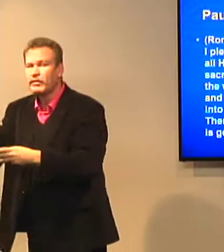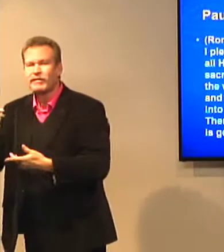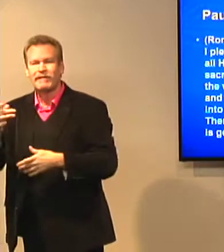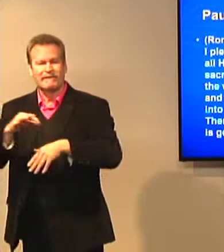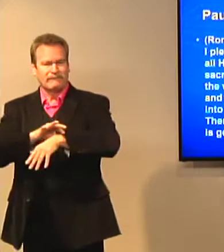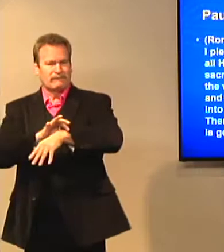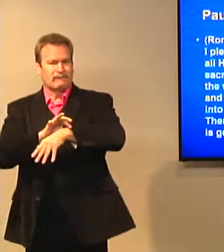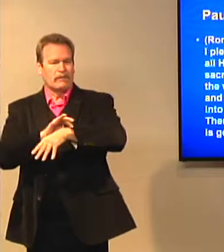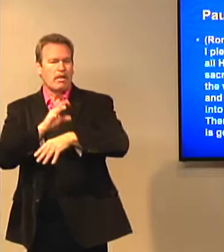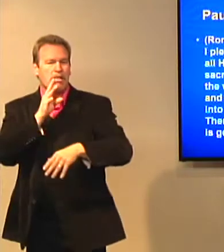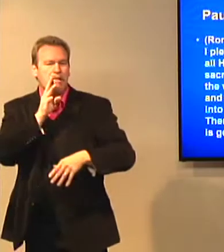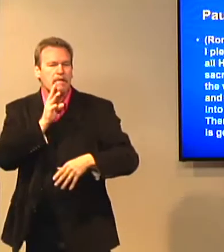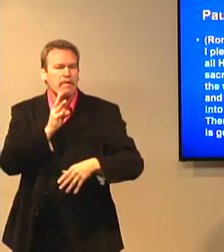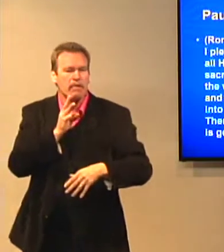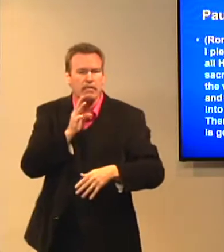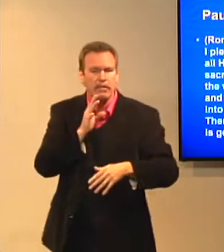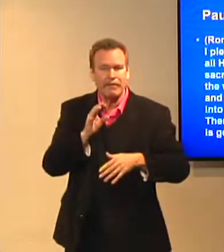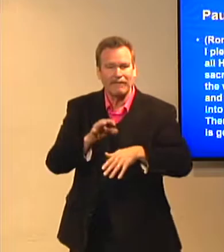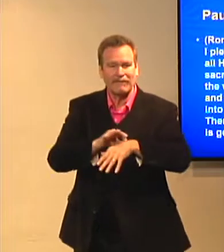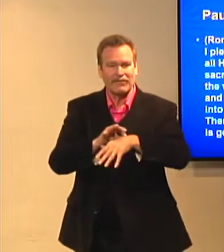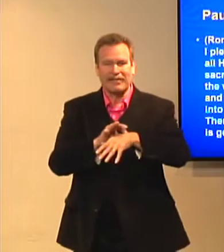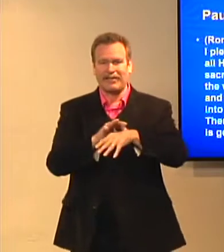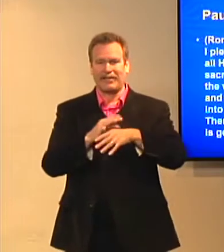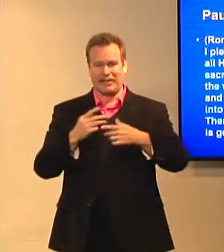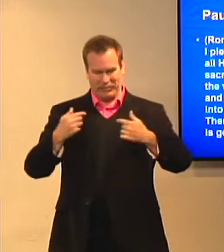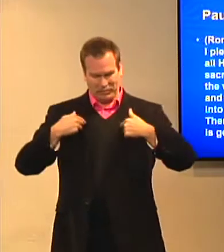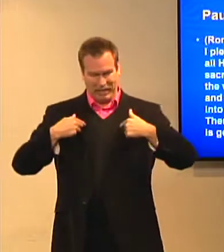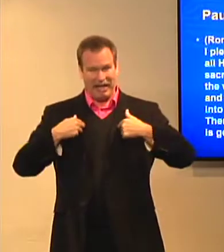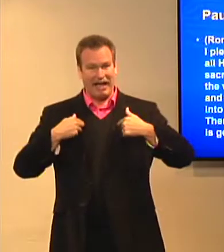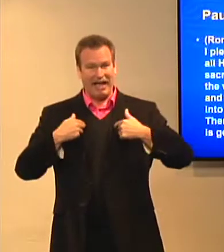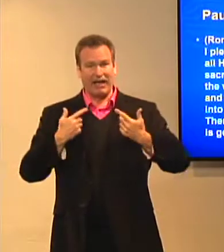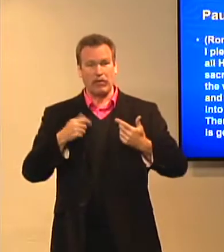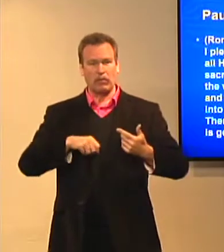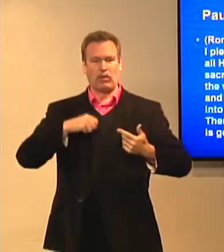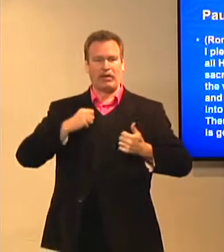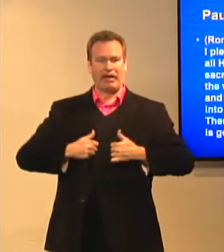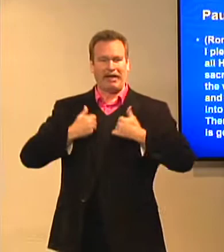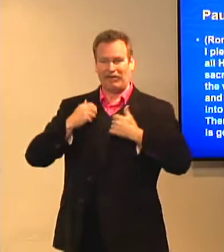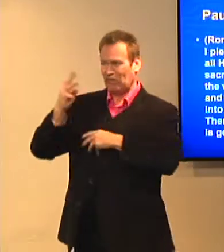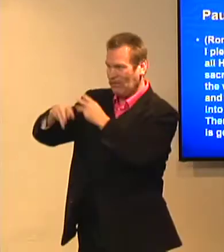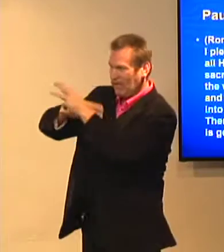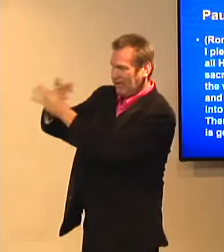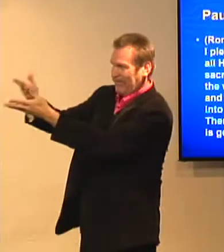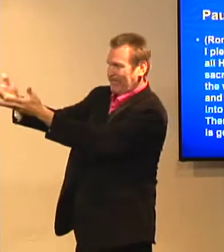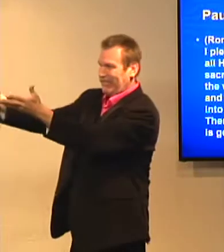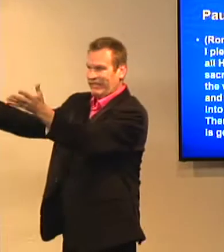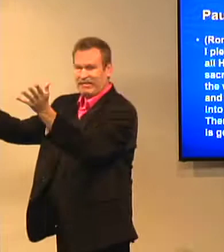15 says the lust of the flesh, talks about that. Being focused on ourselves, the pride of